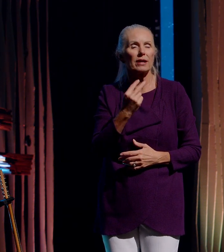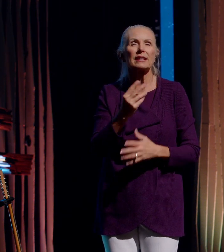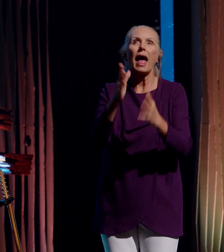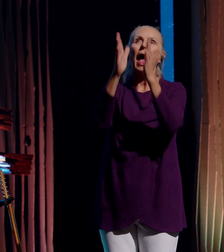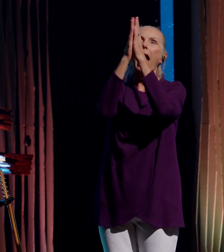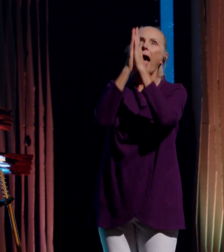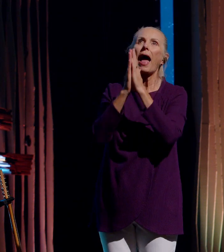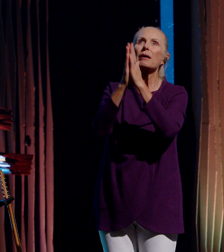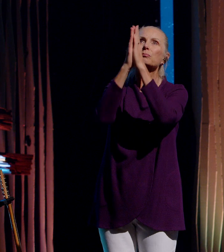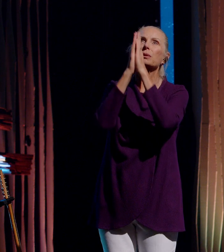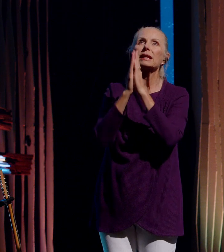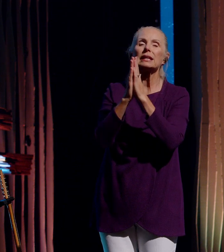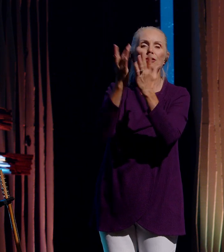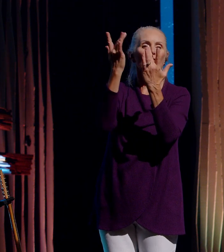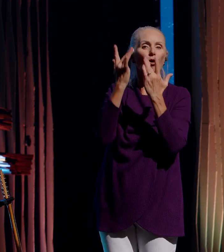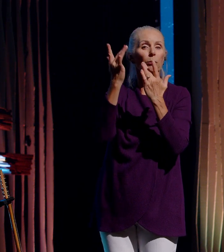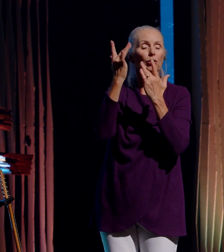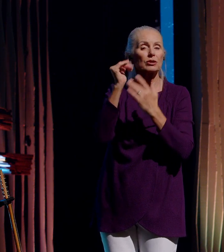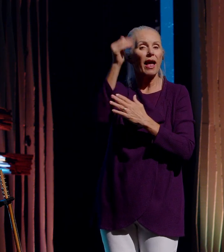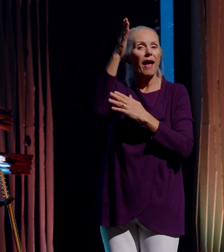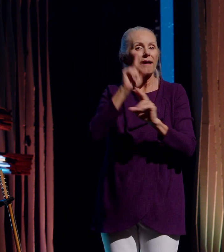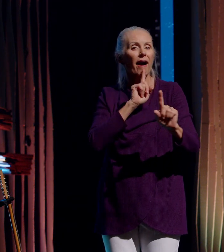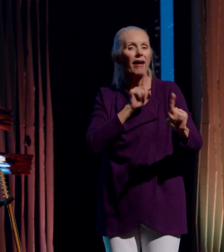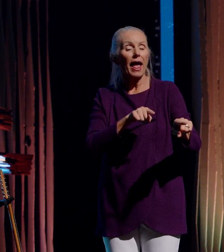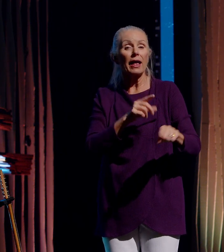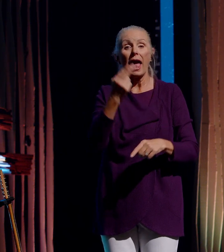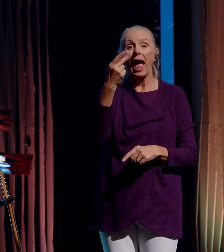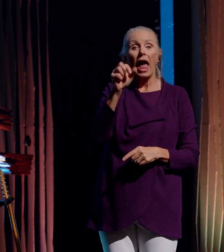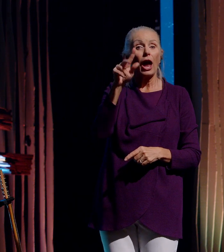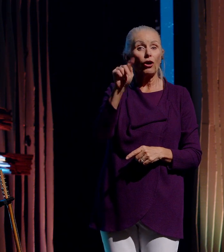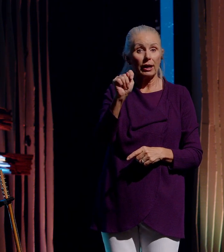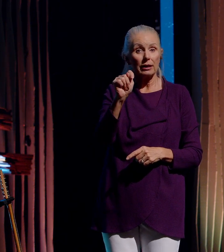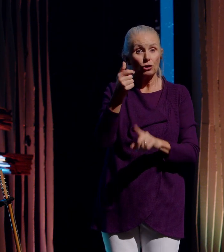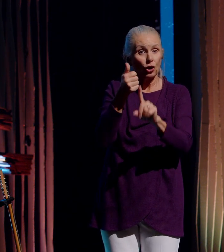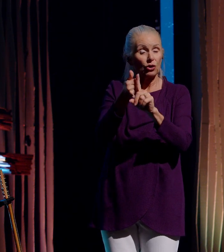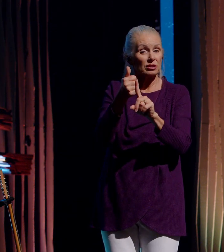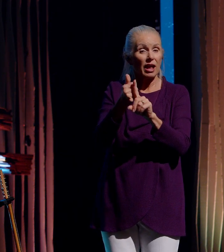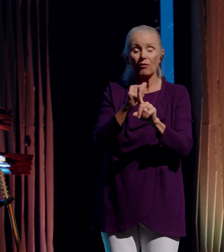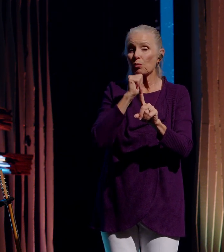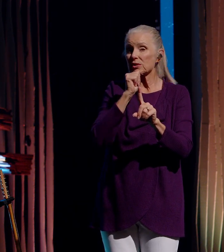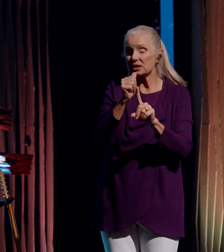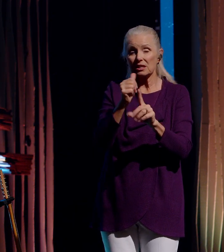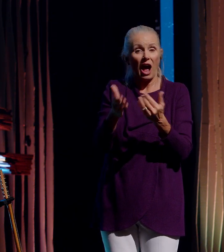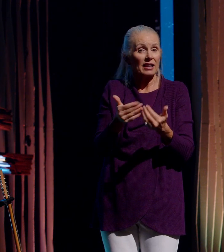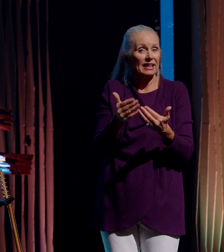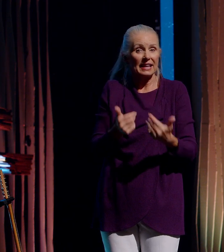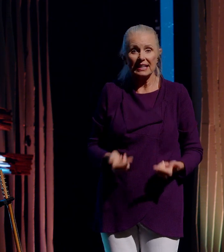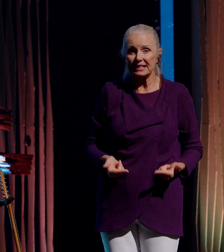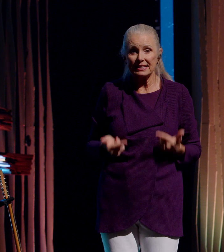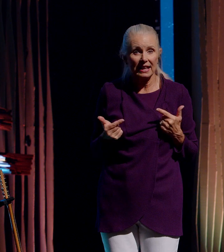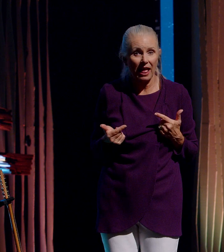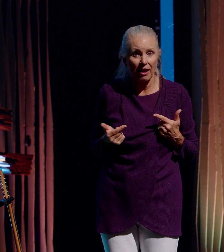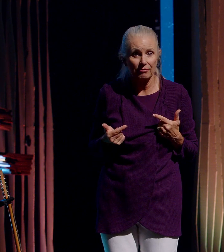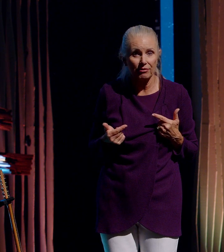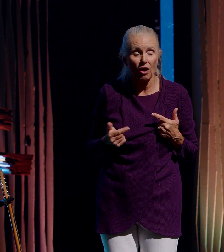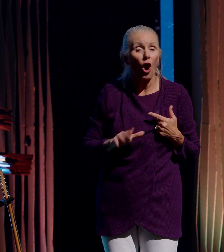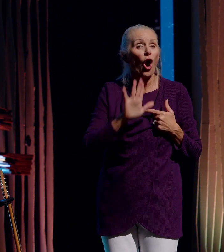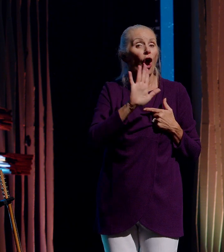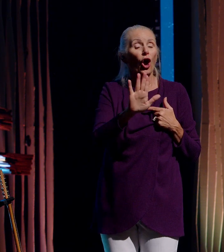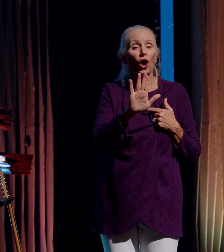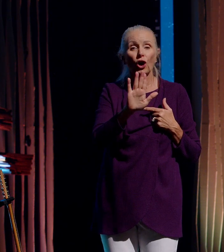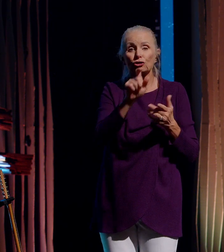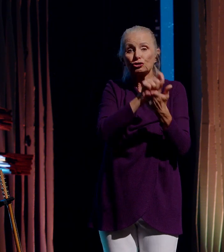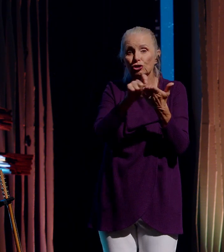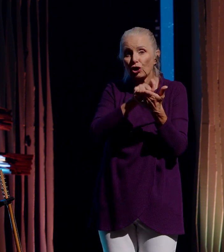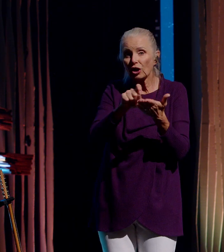and he answered. Now, Harriet, she did not have an easy life, and yet, as her journal entries showed, counted with great